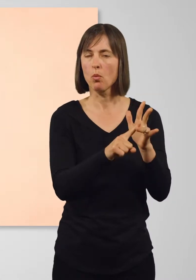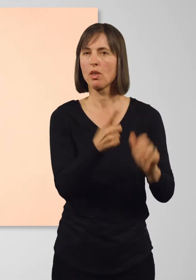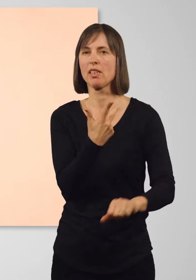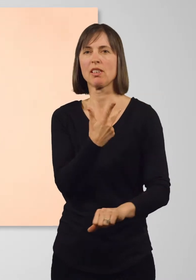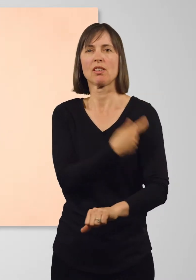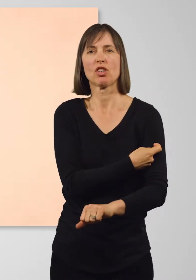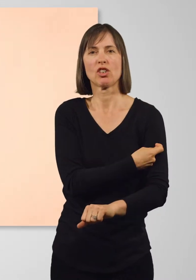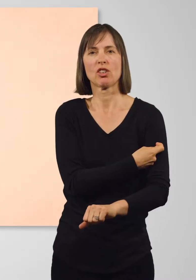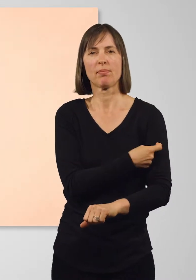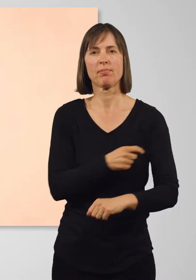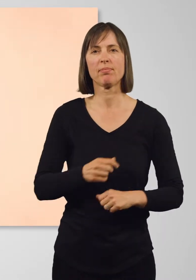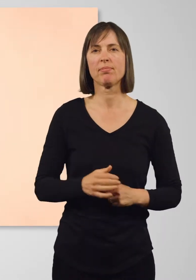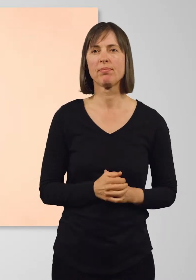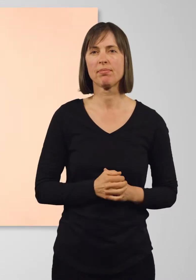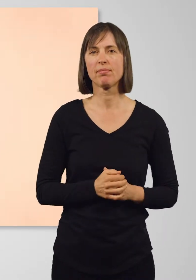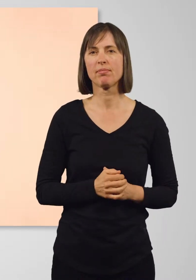Depot injection.